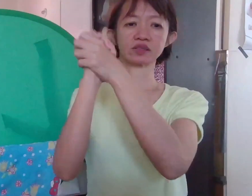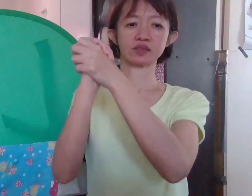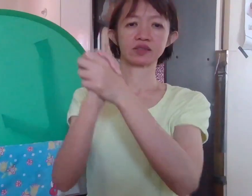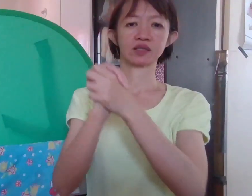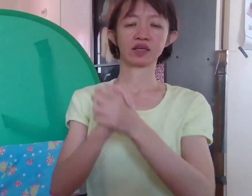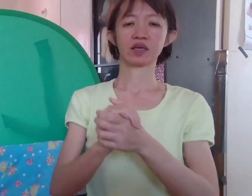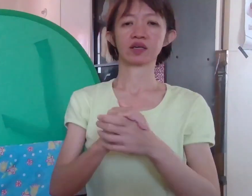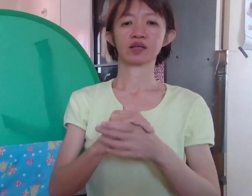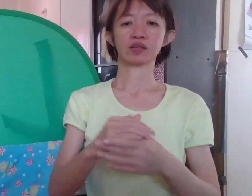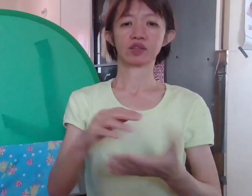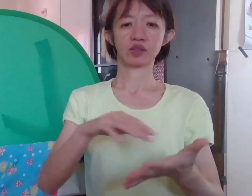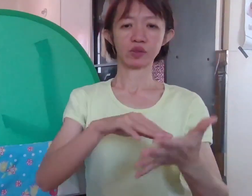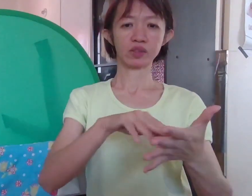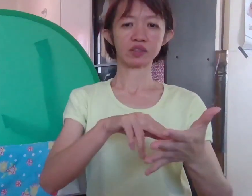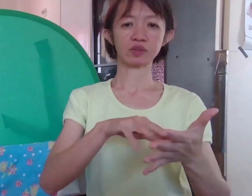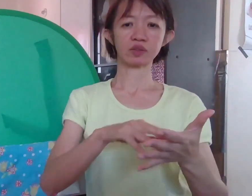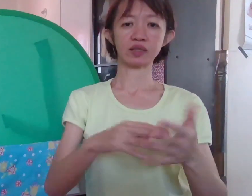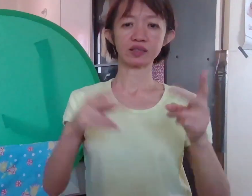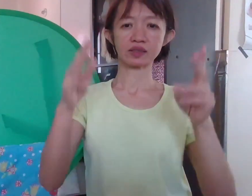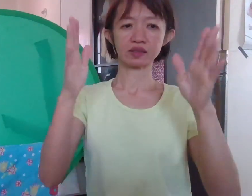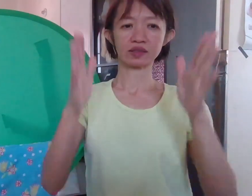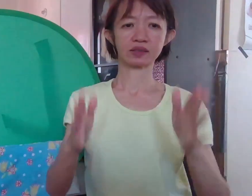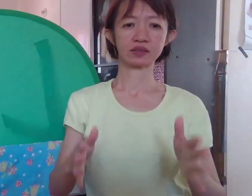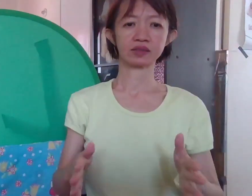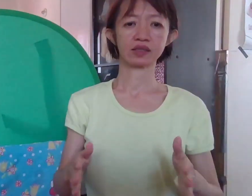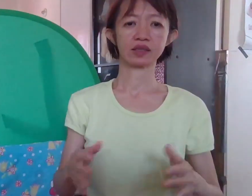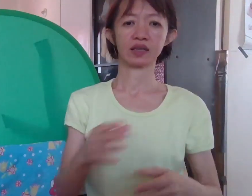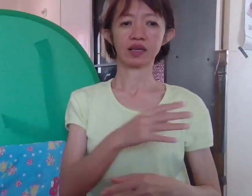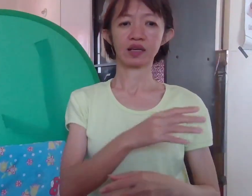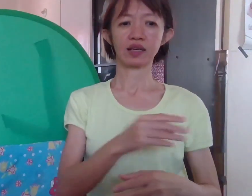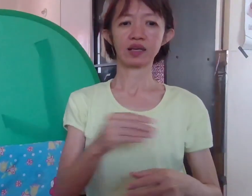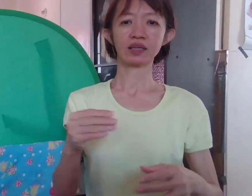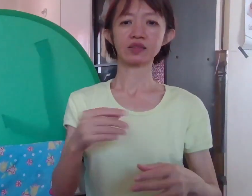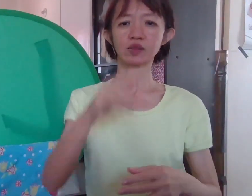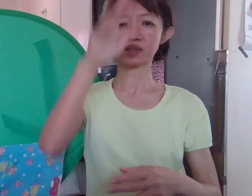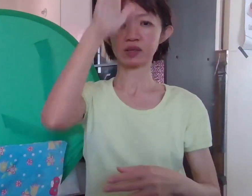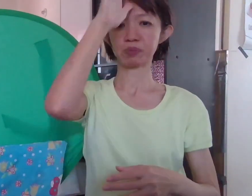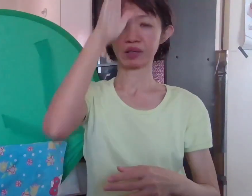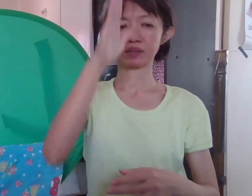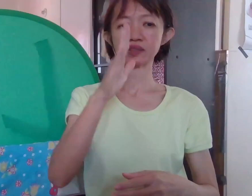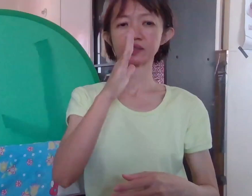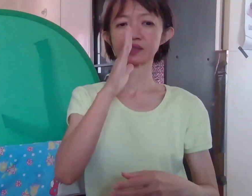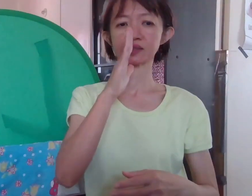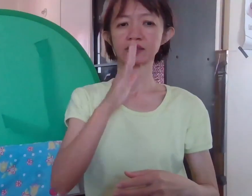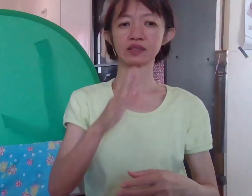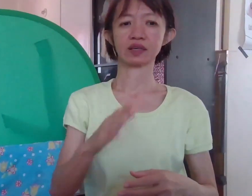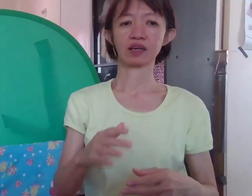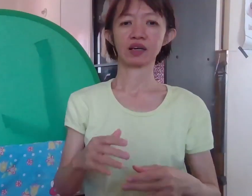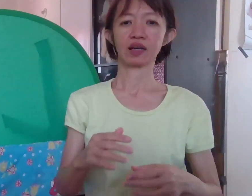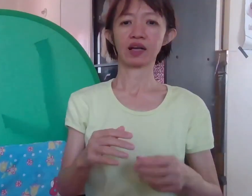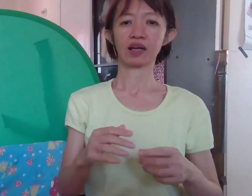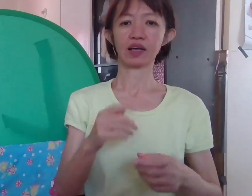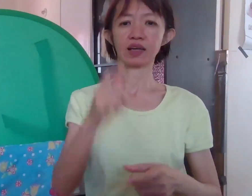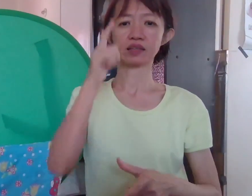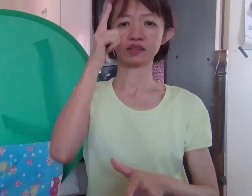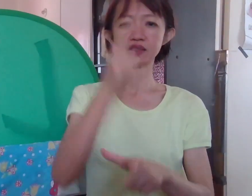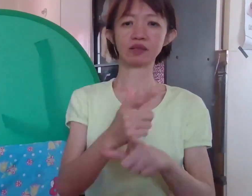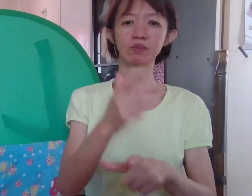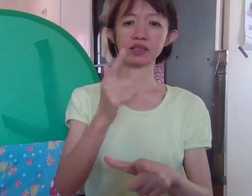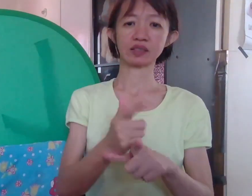Congratulations to the students and to their parents and siblings as